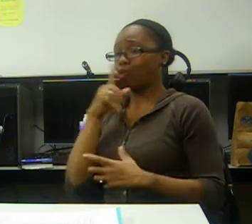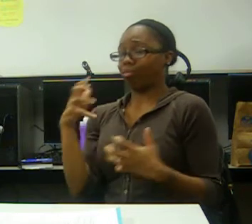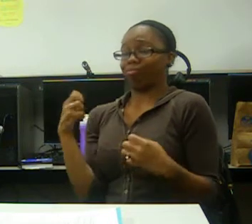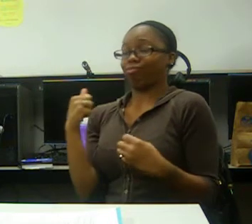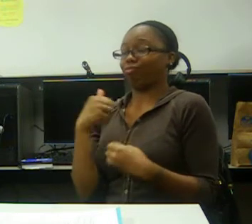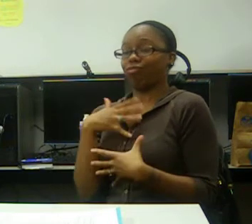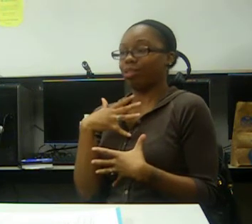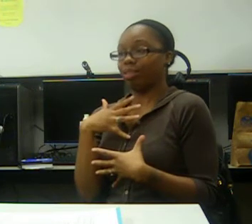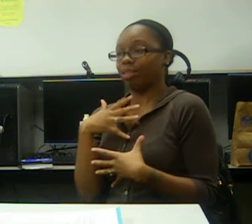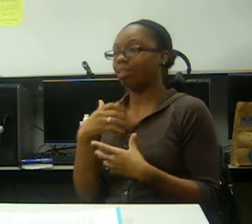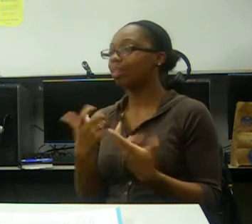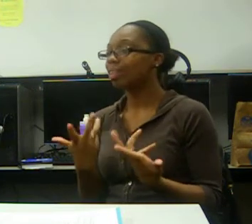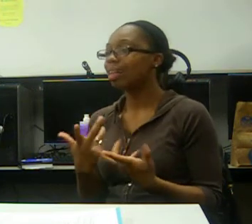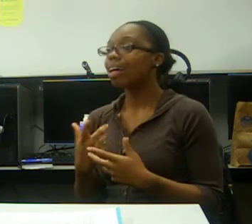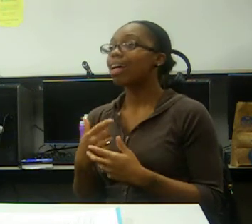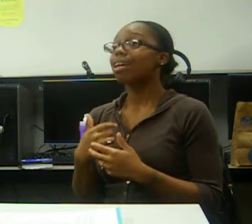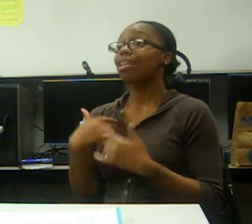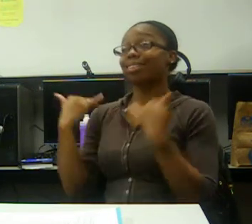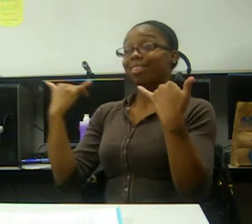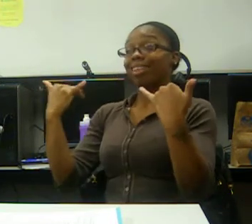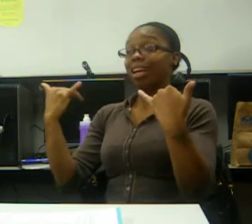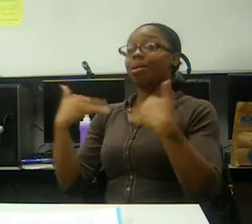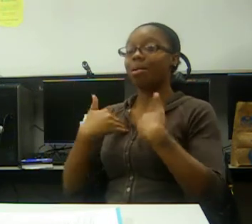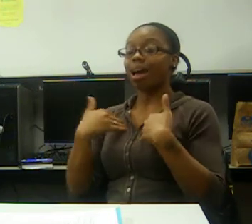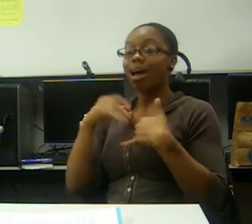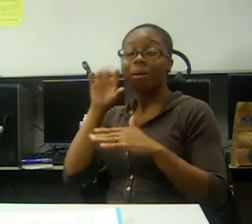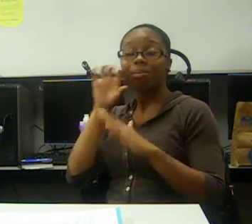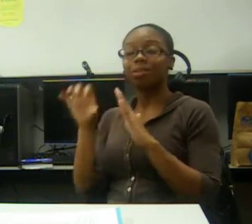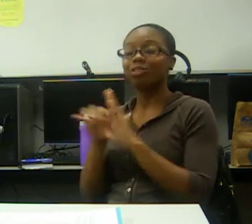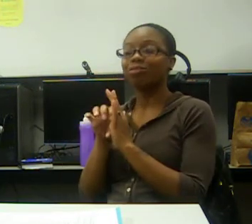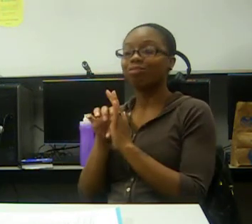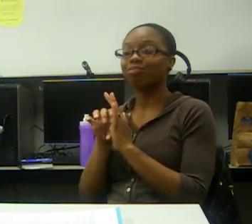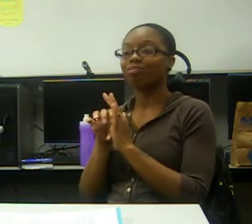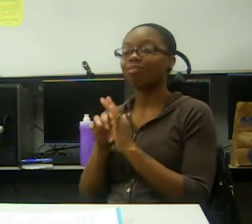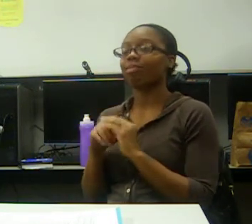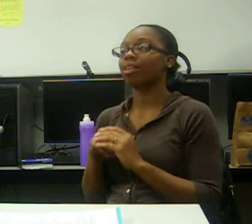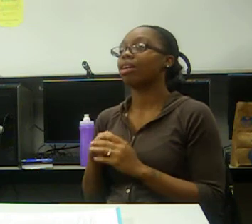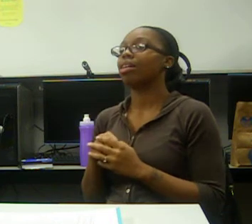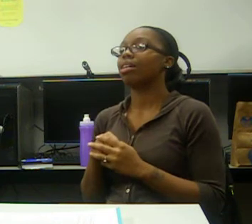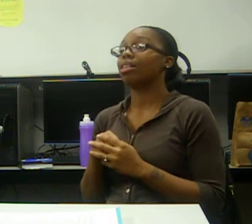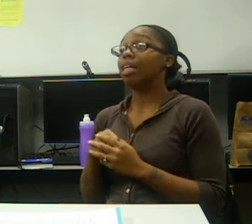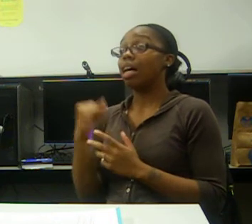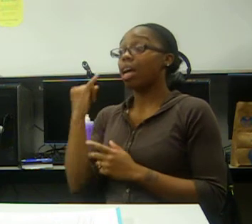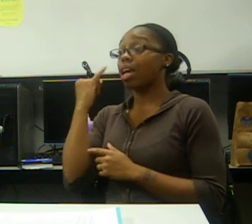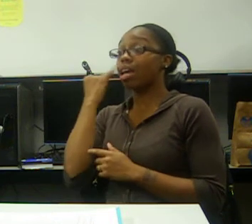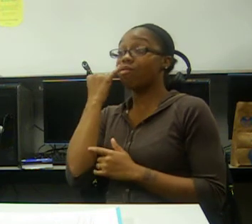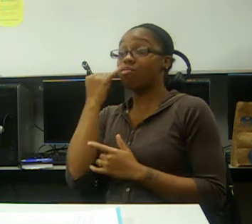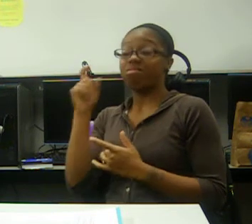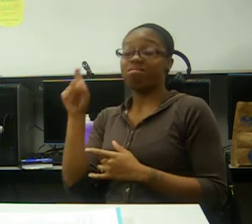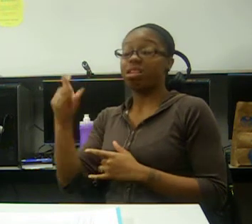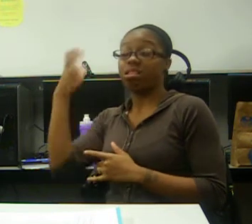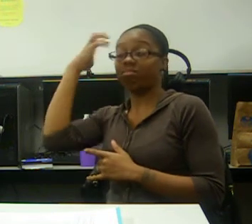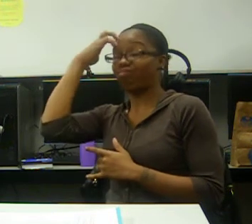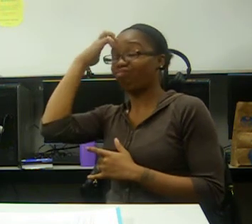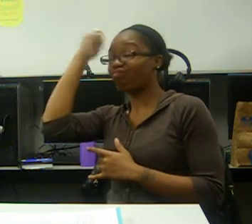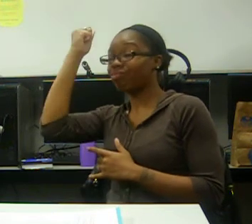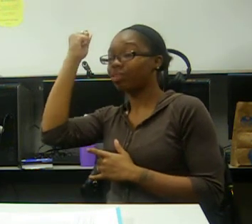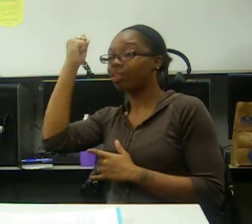so we still have the picture, and every time we need any kind of memory thing, we'll always look at that picture because